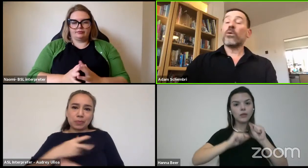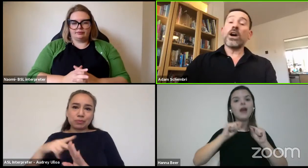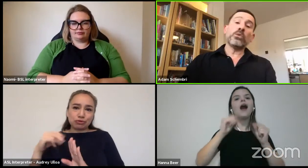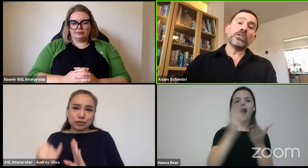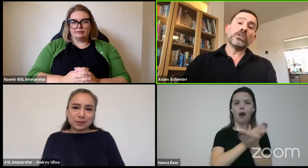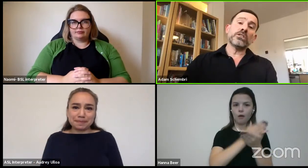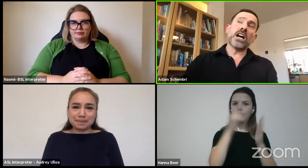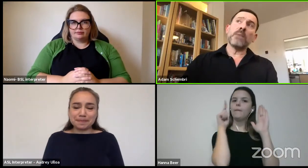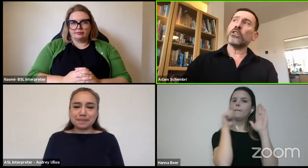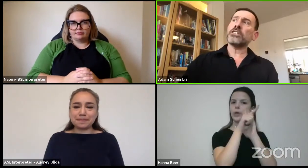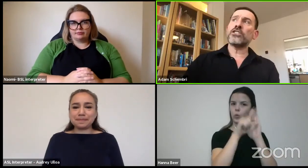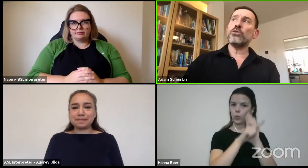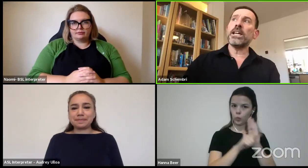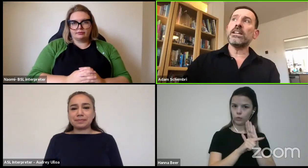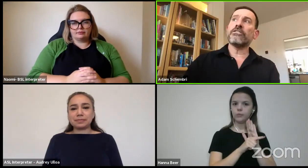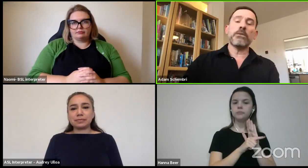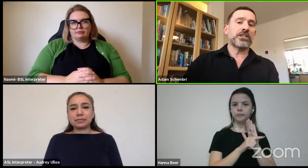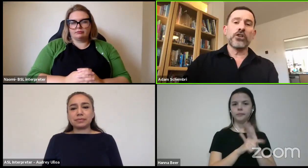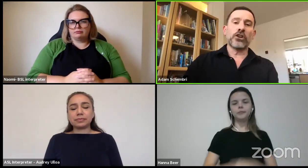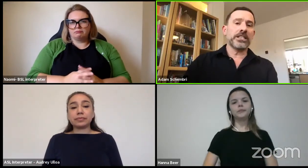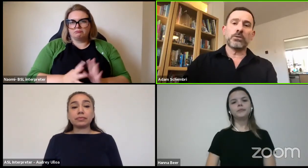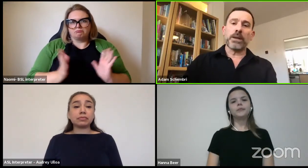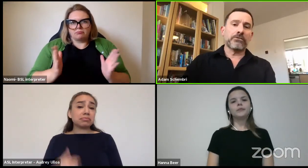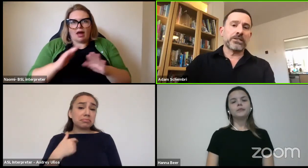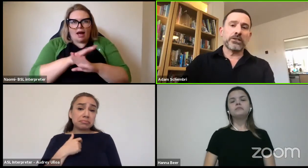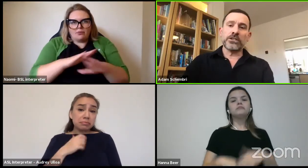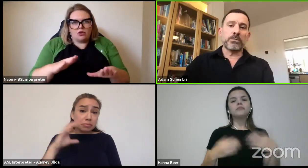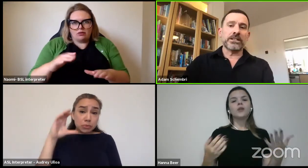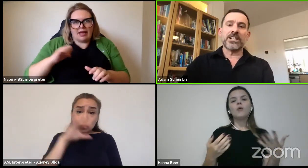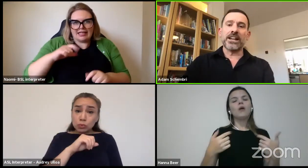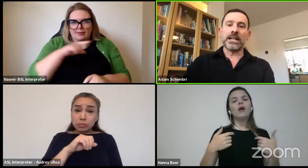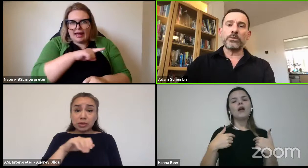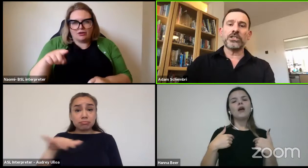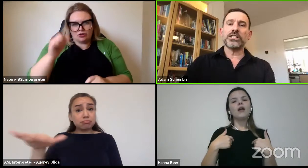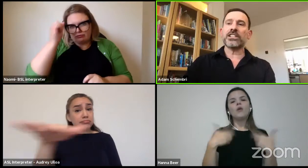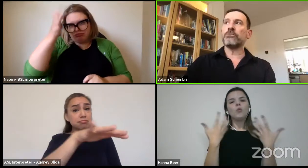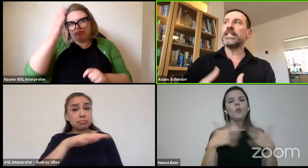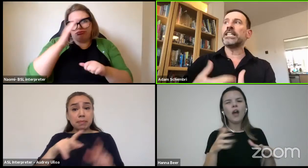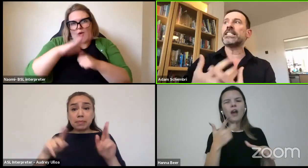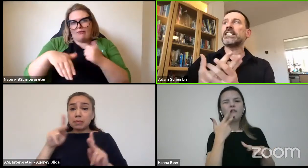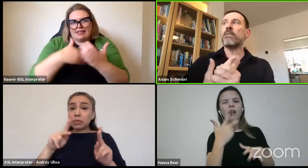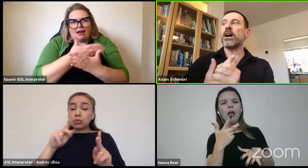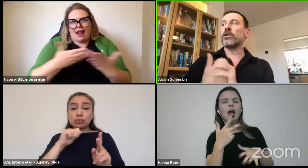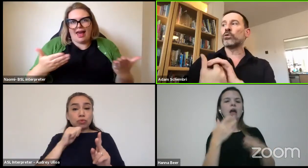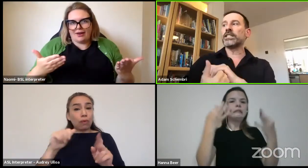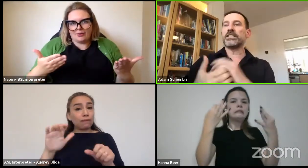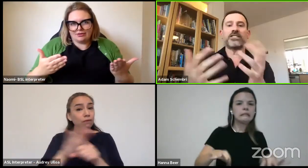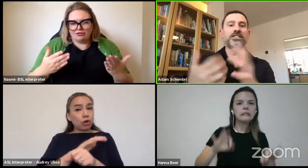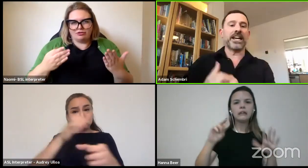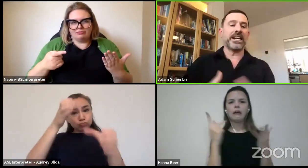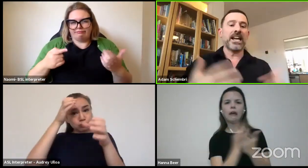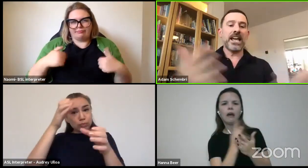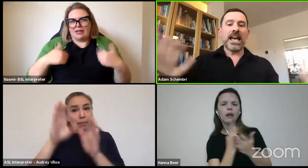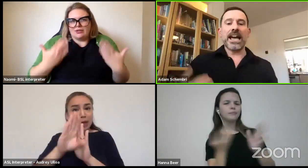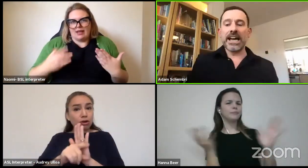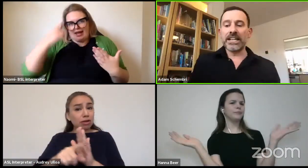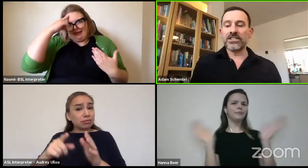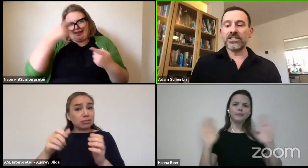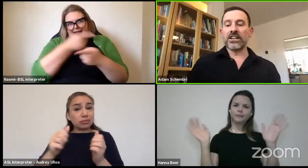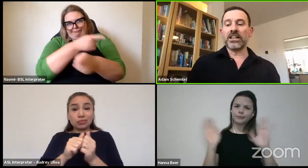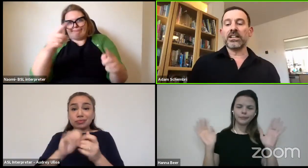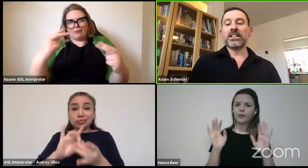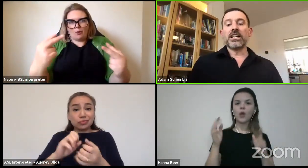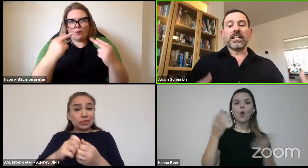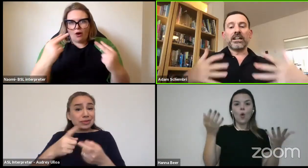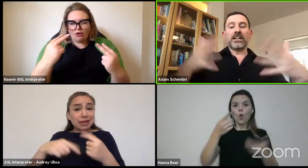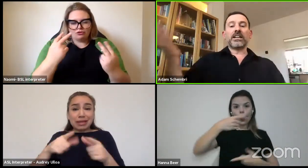So I'm not assuming very much background knowledge about sign languages. I really see my audience today as